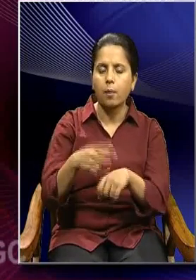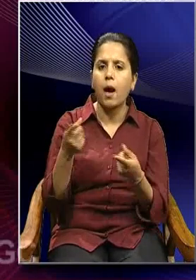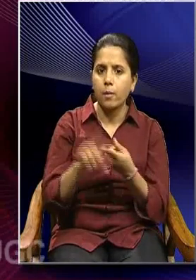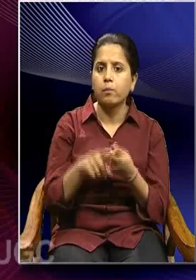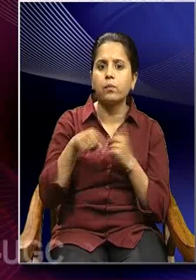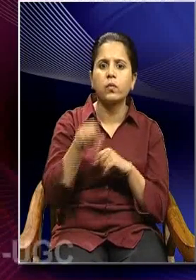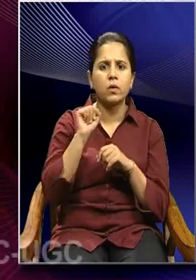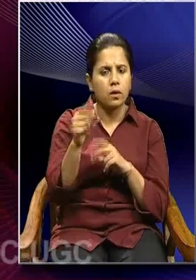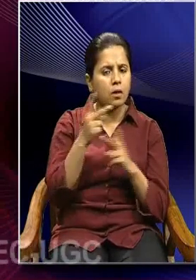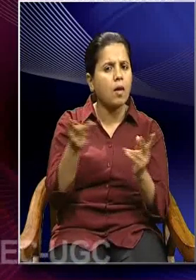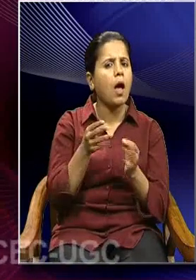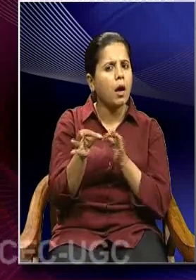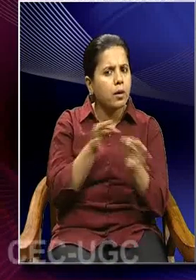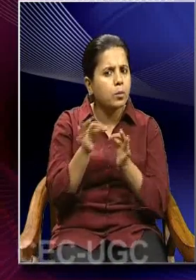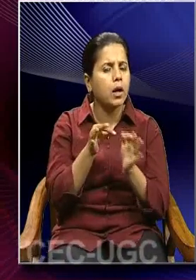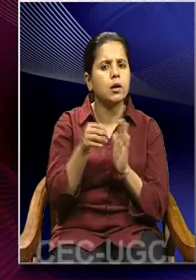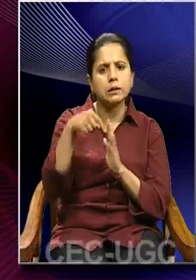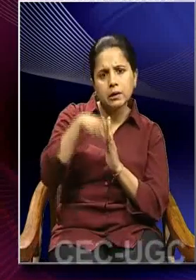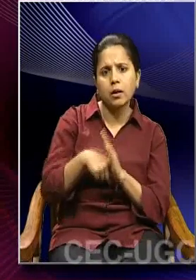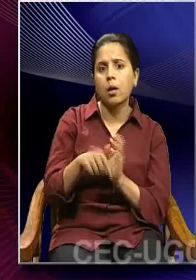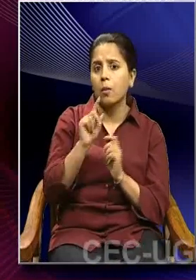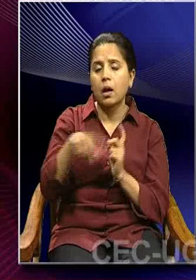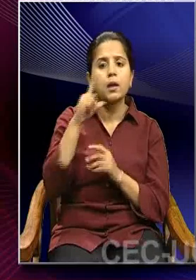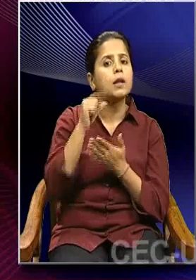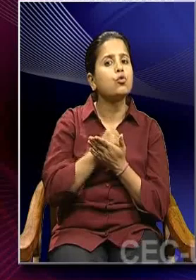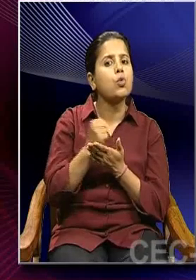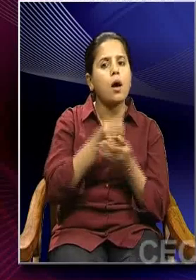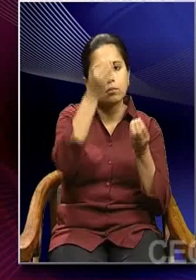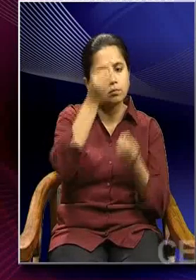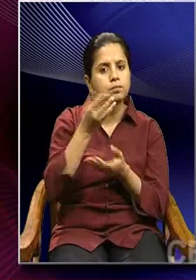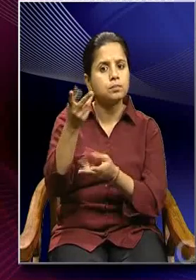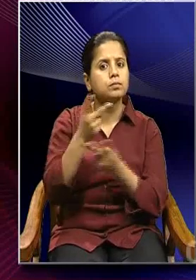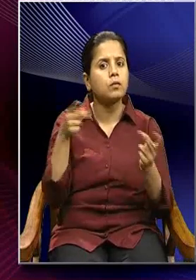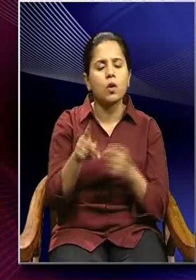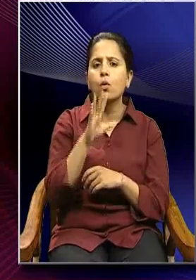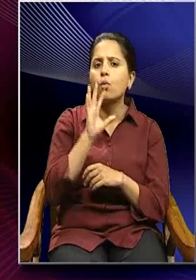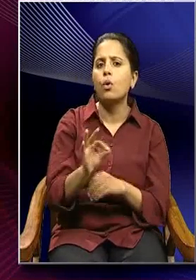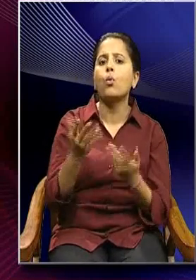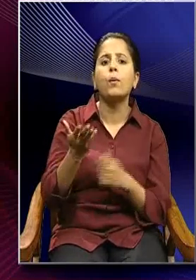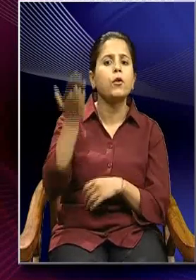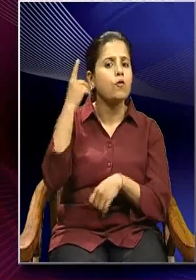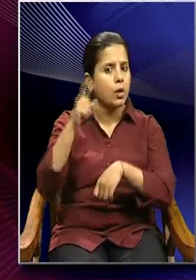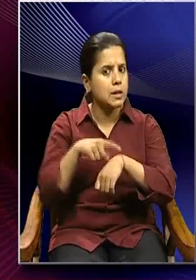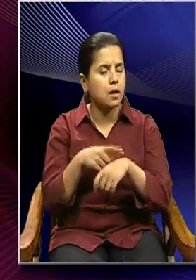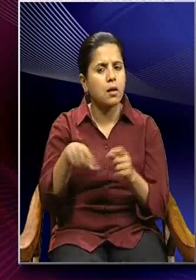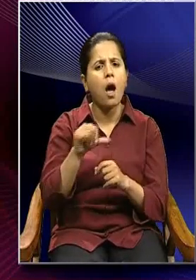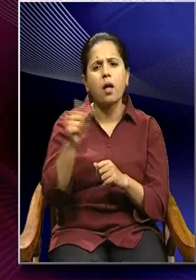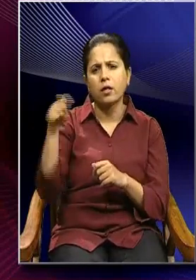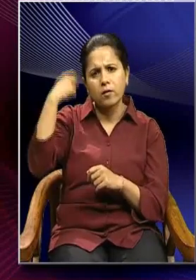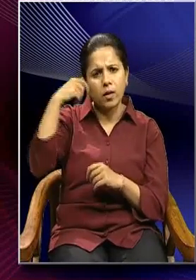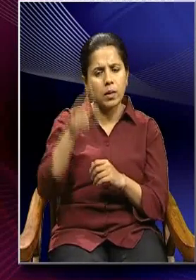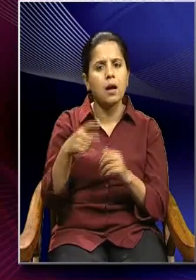of a fictionalized narrative, but they were trying to convey the kind of a reality of those times. There was another film